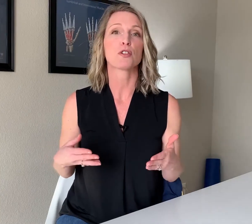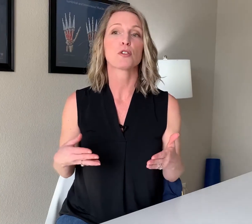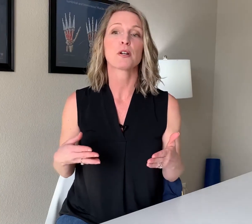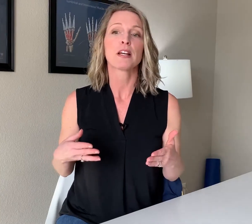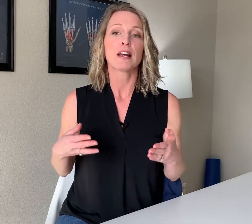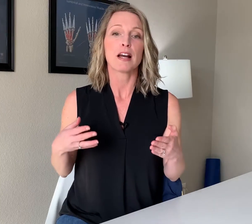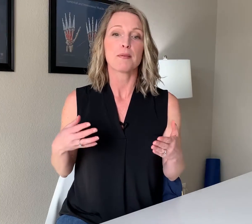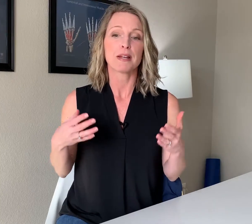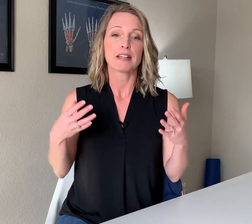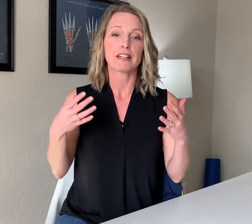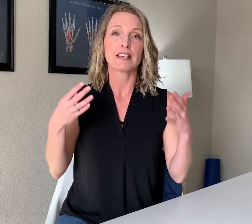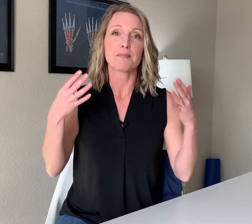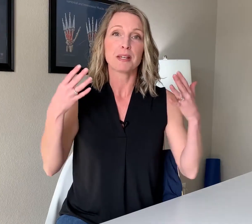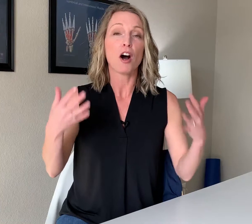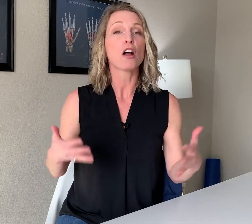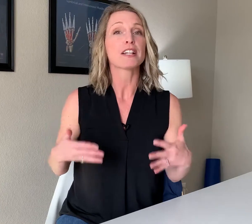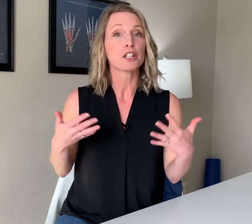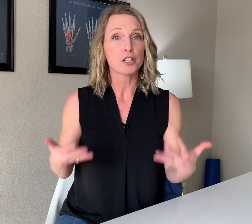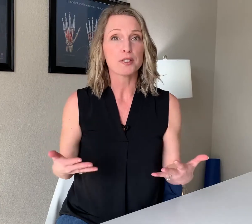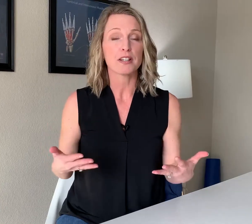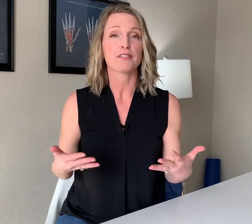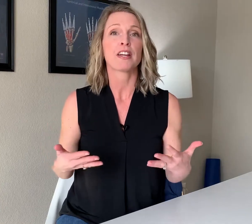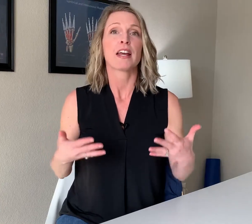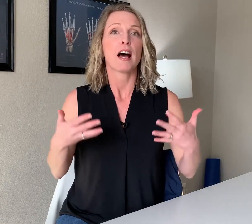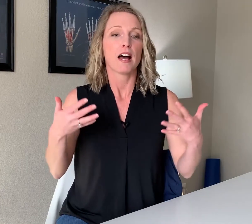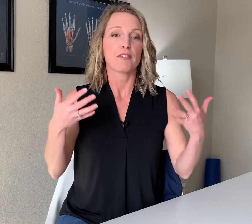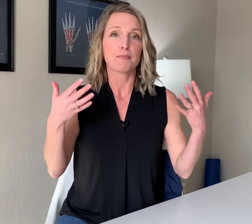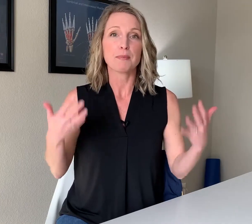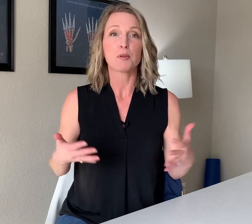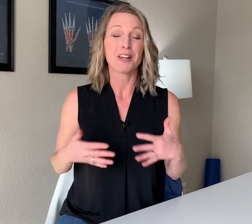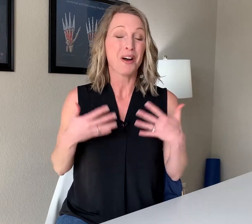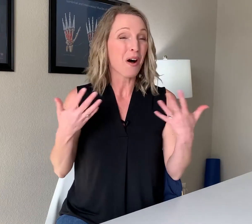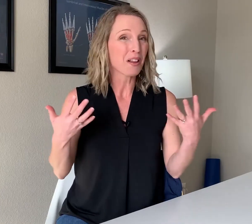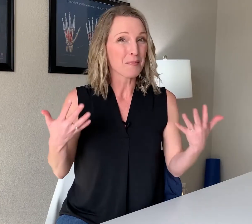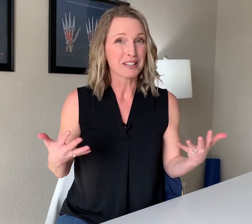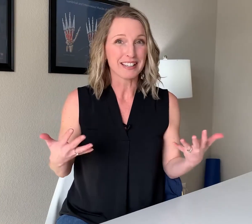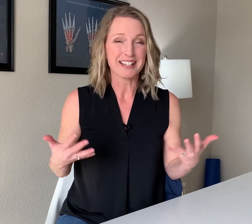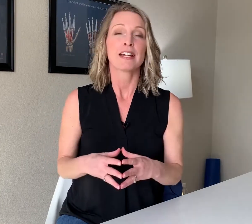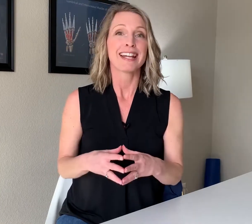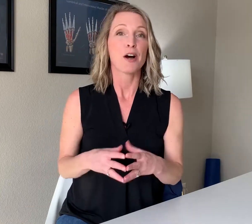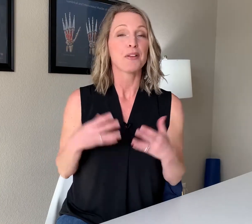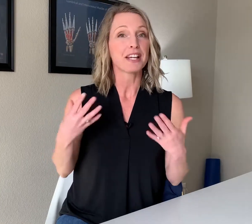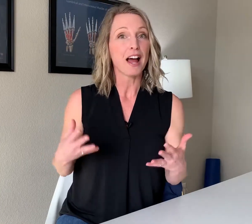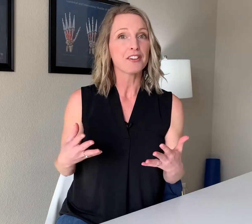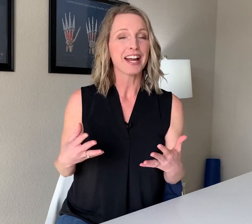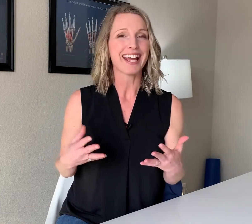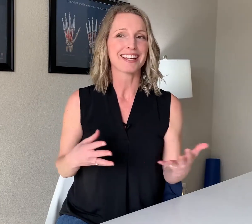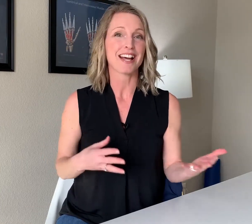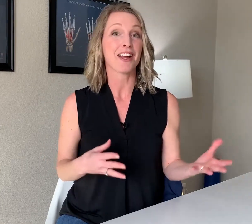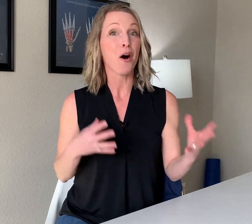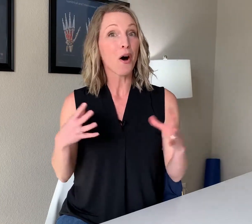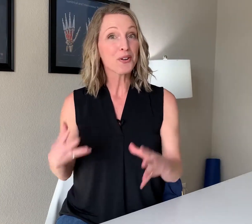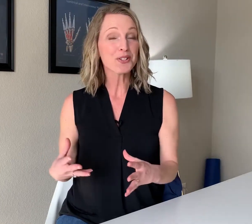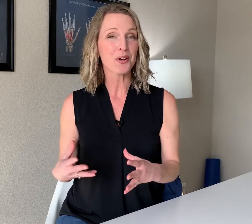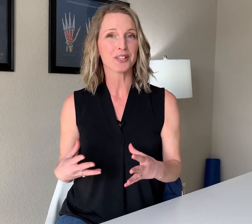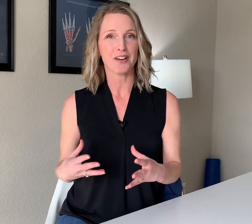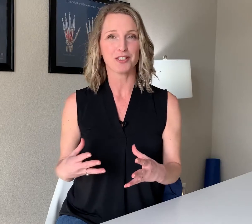to be all inclusive of people with all abilities. Now, on the other hand, I also love doing